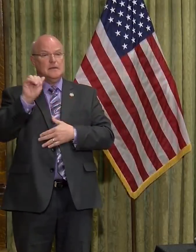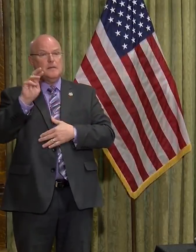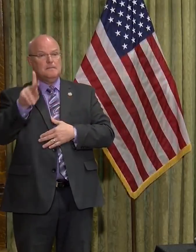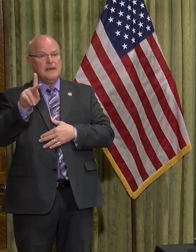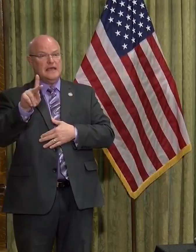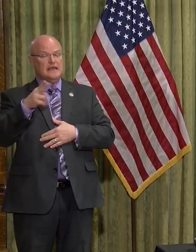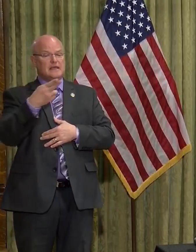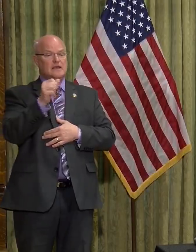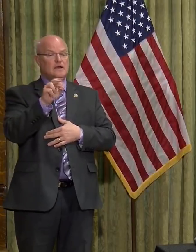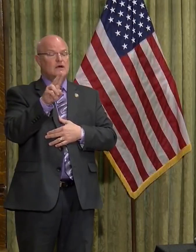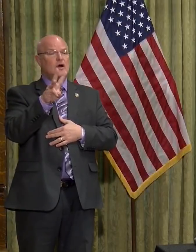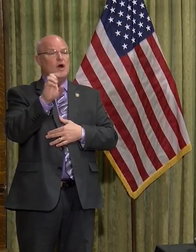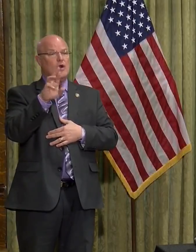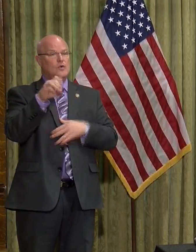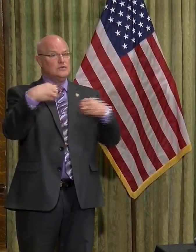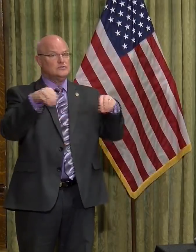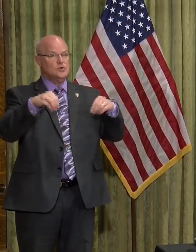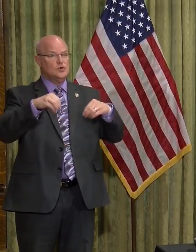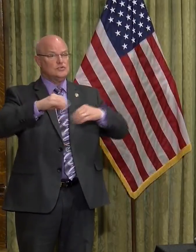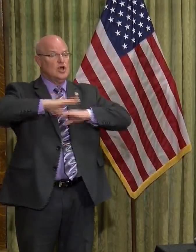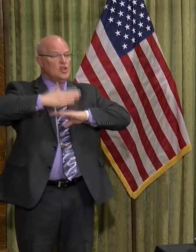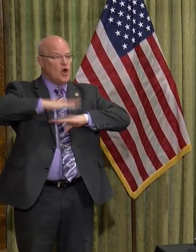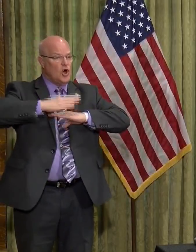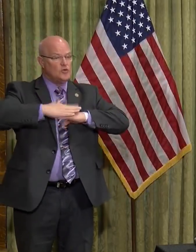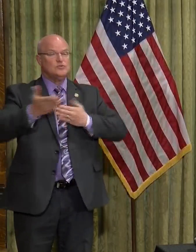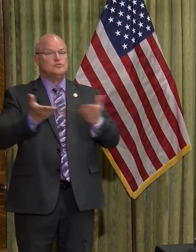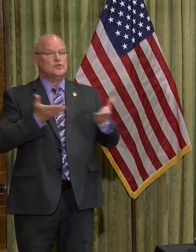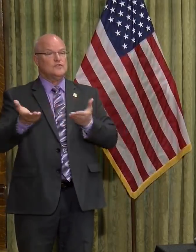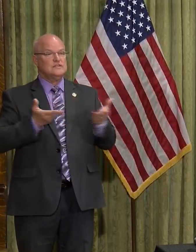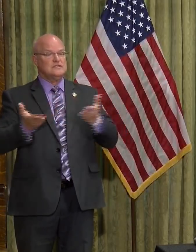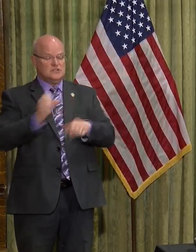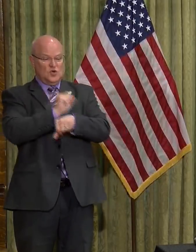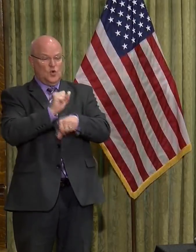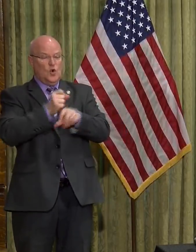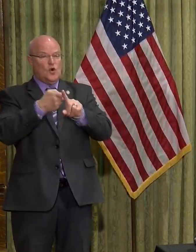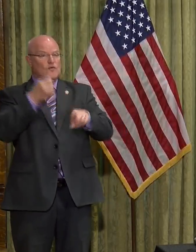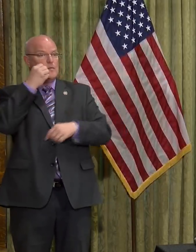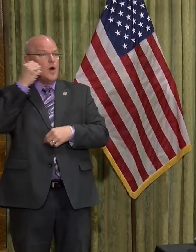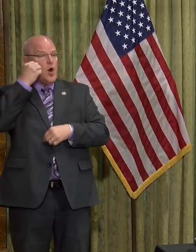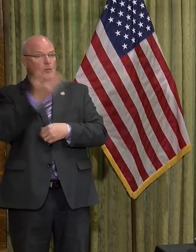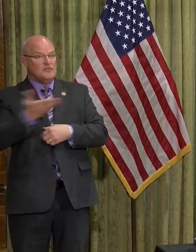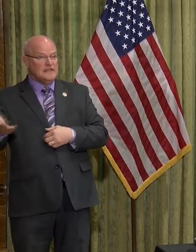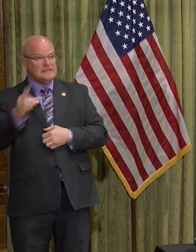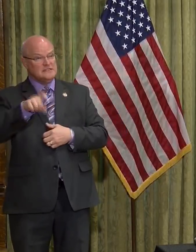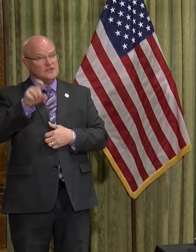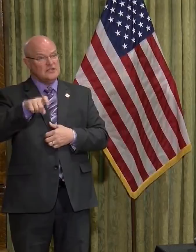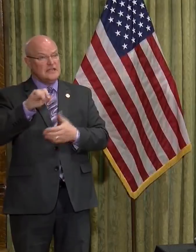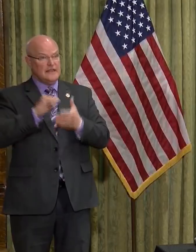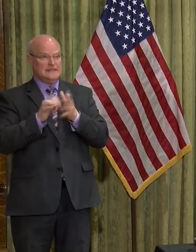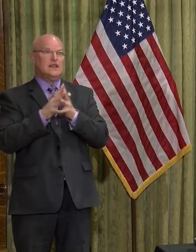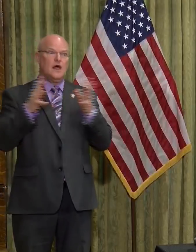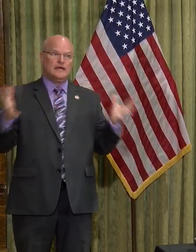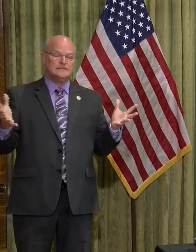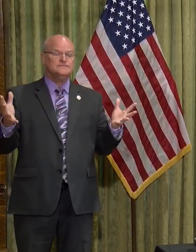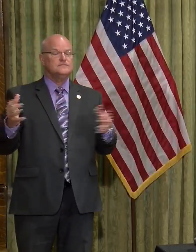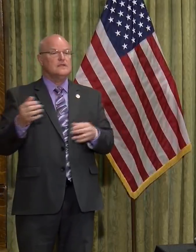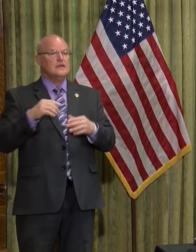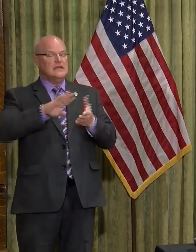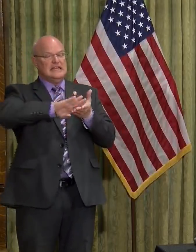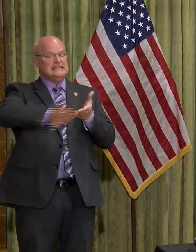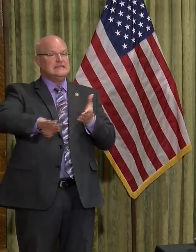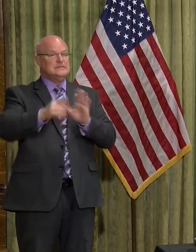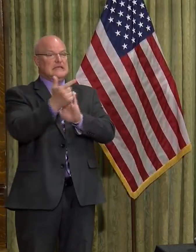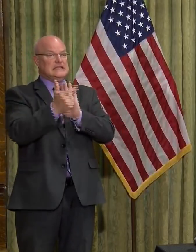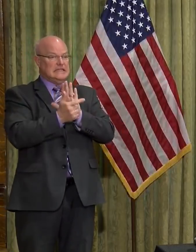hardware stores, laundry services, work from home products that are needed, which is a lot. It